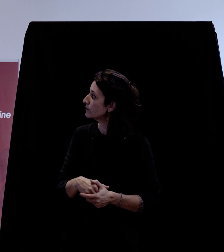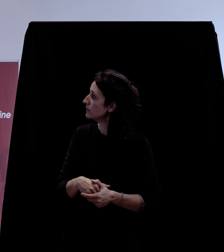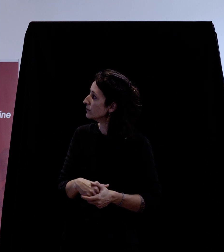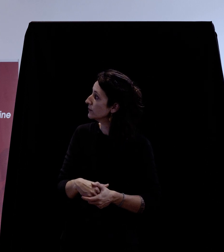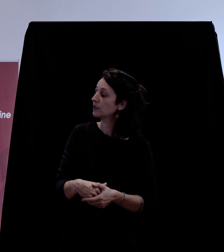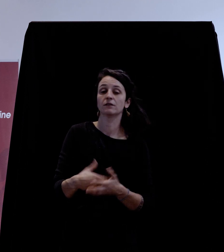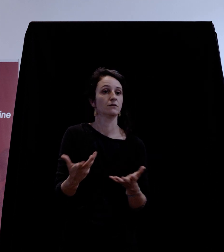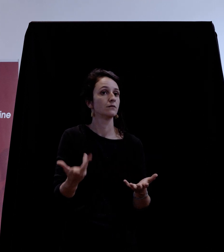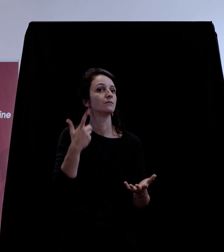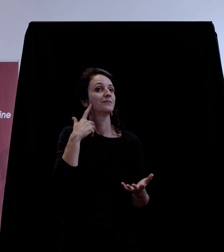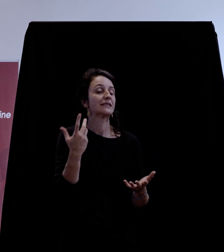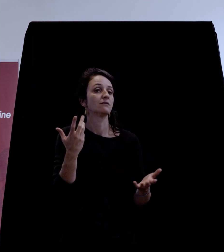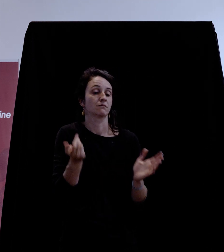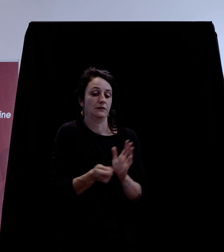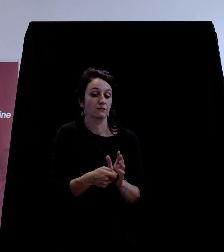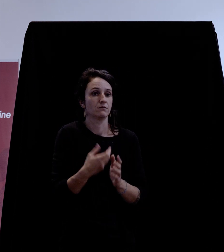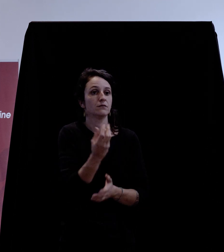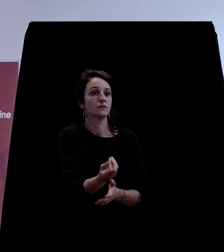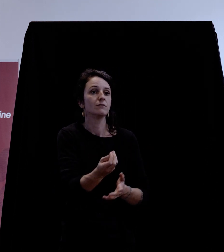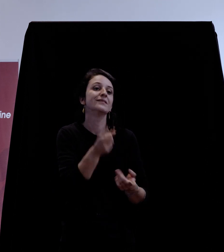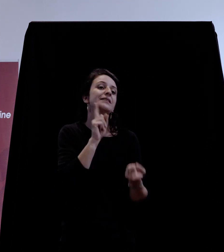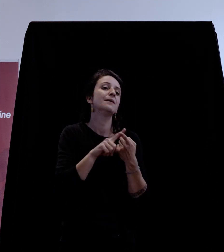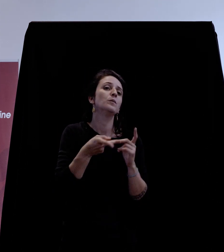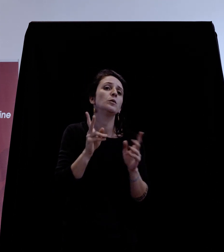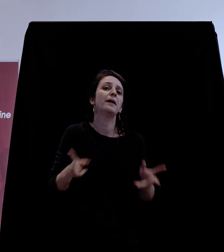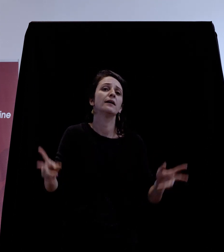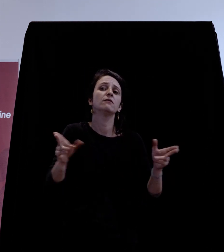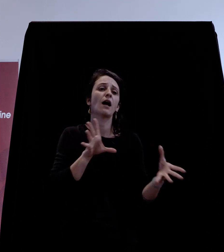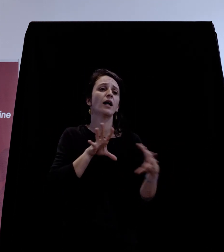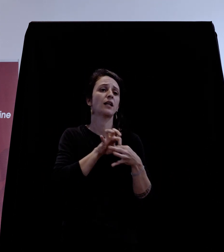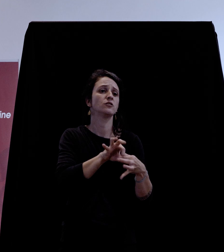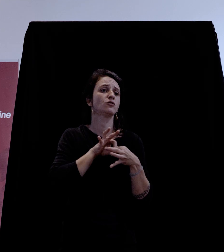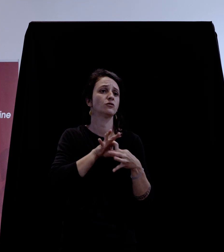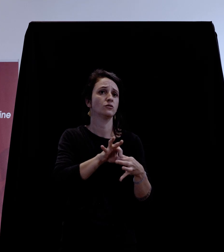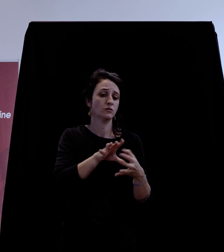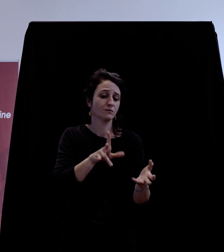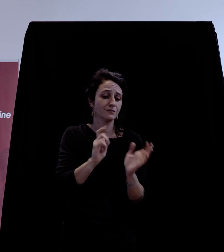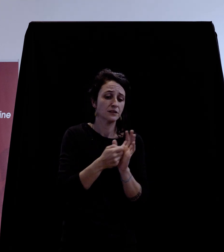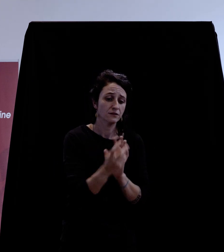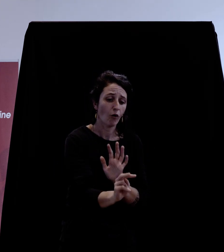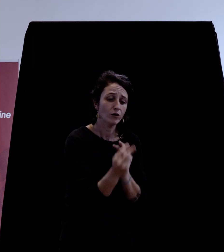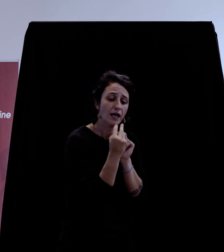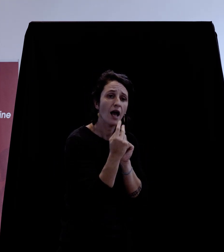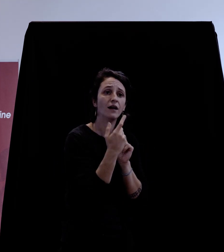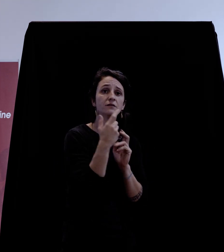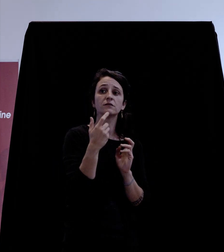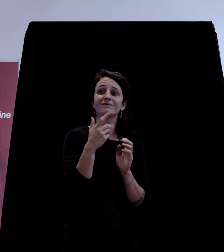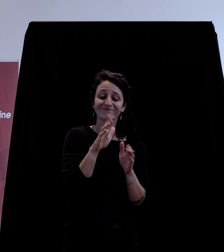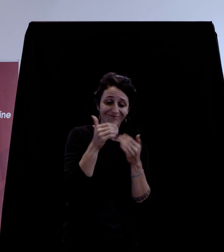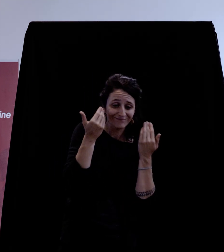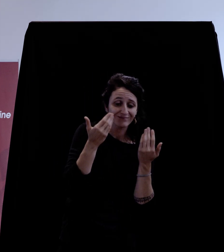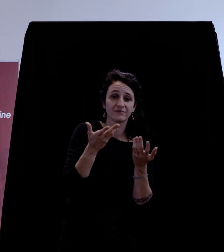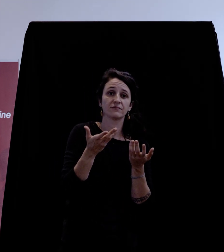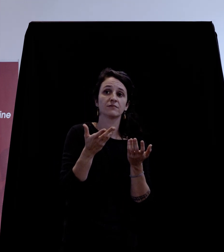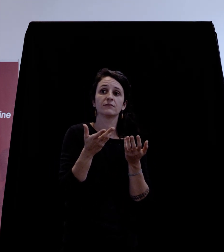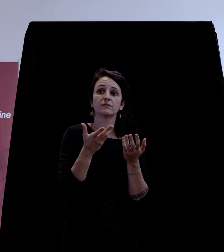you. And you look for that. They look at you and they smile, follow you with their gaze, give you that kind of feedback that